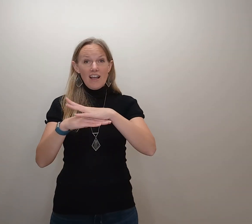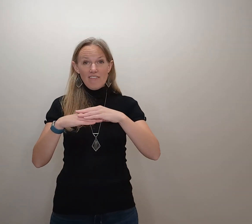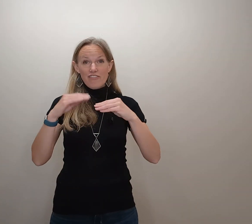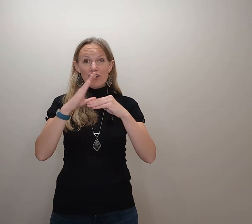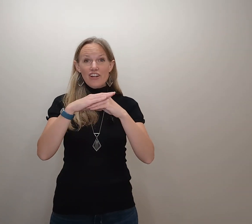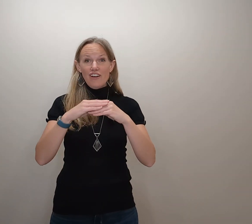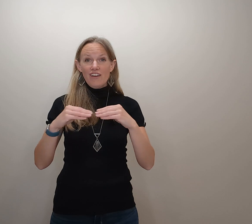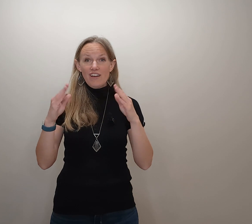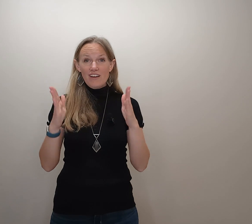comforter,